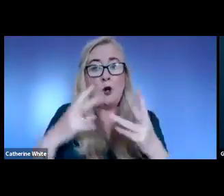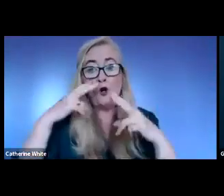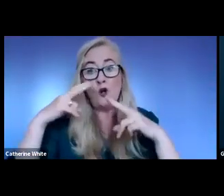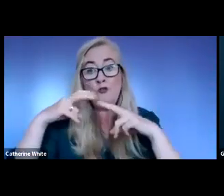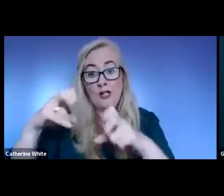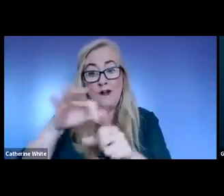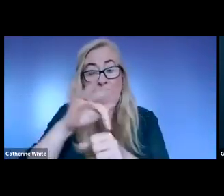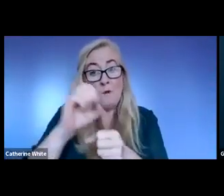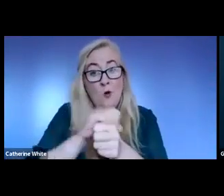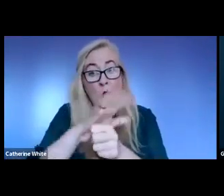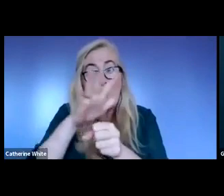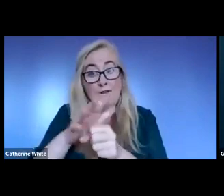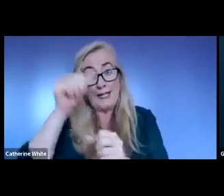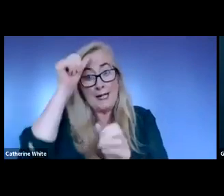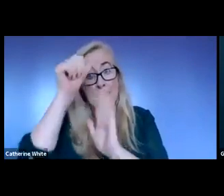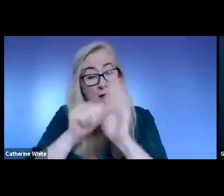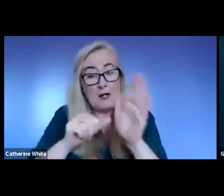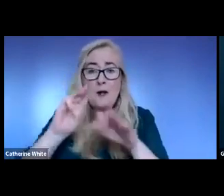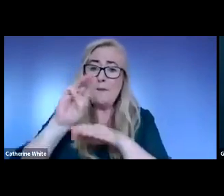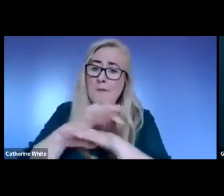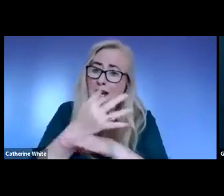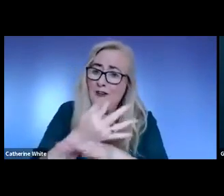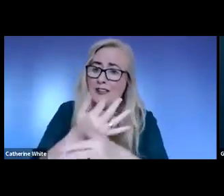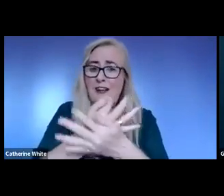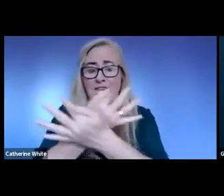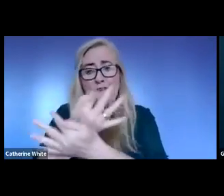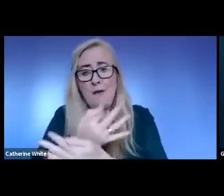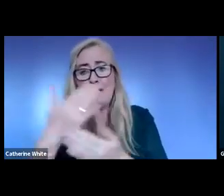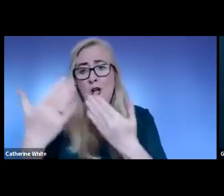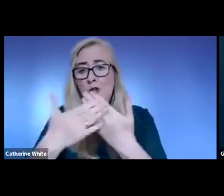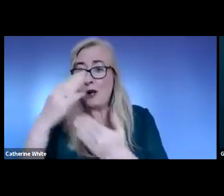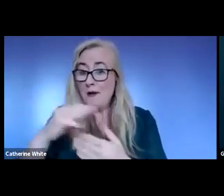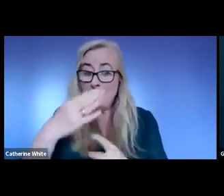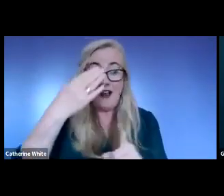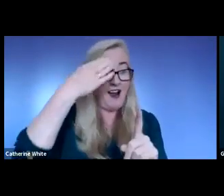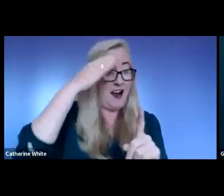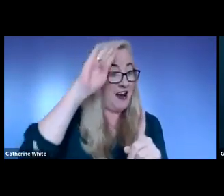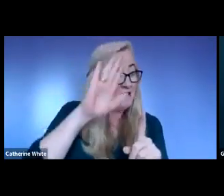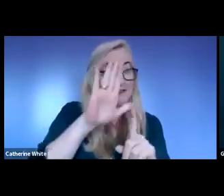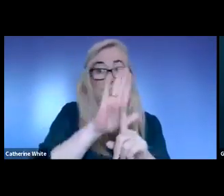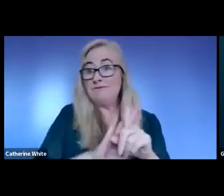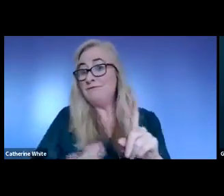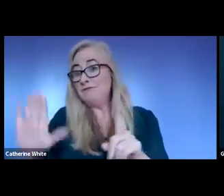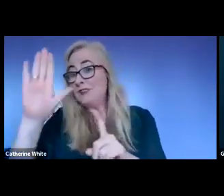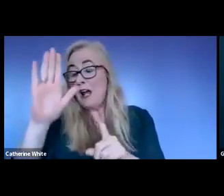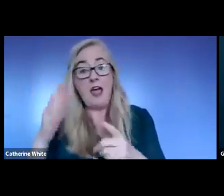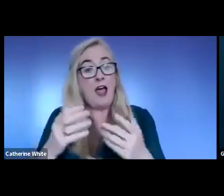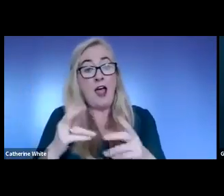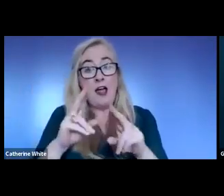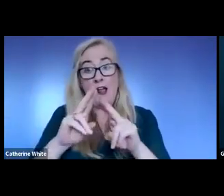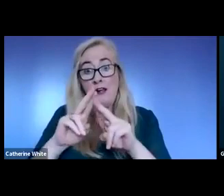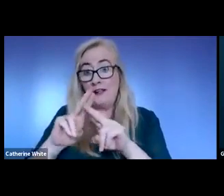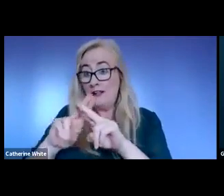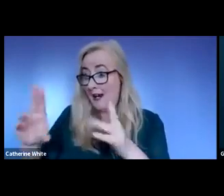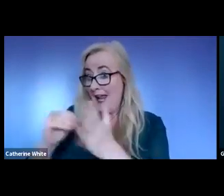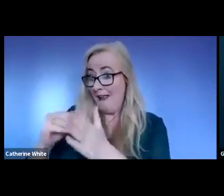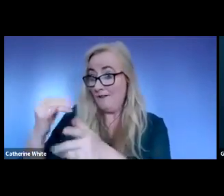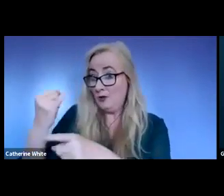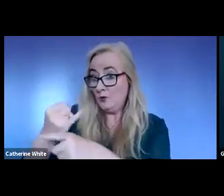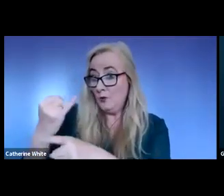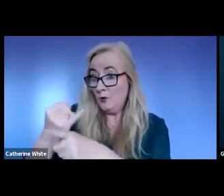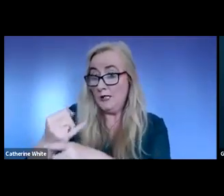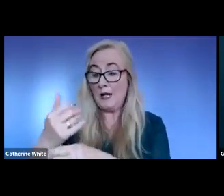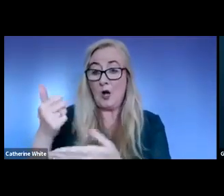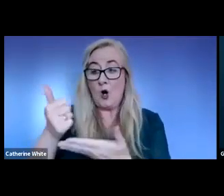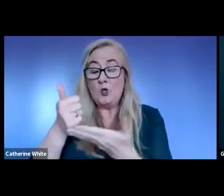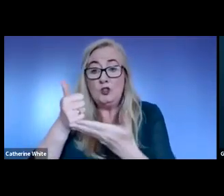COVID experiences of parents, families, children and young people, both in Ireland and elsewhere, the lack of schooling and the support that